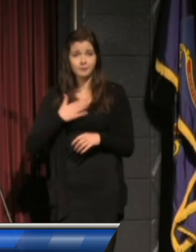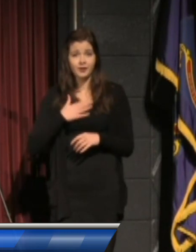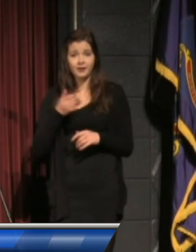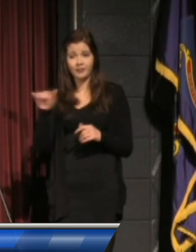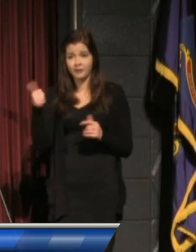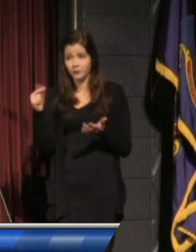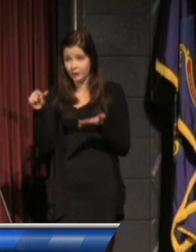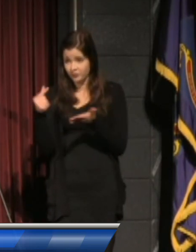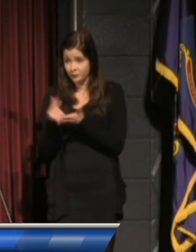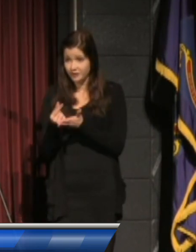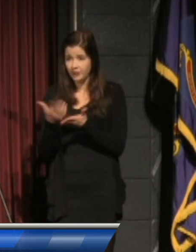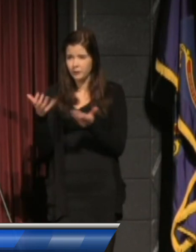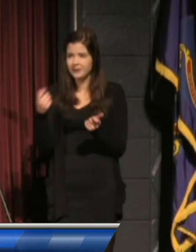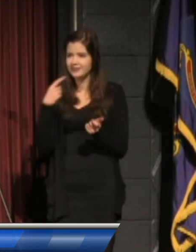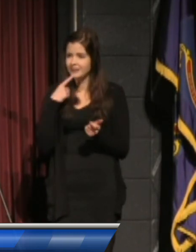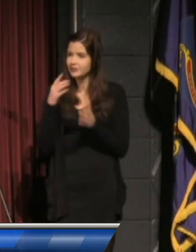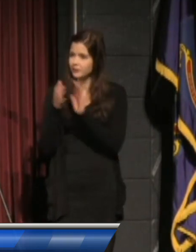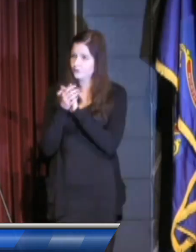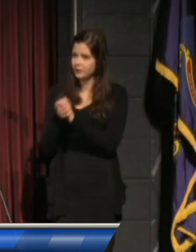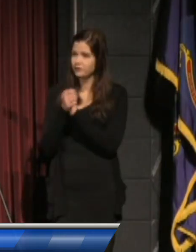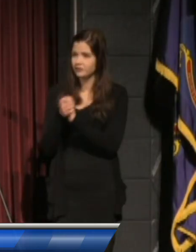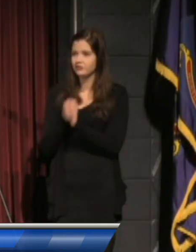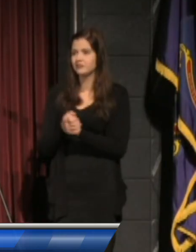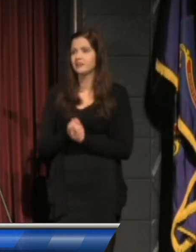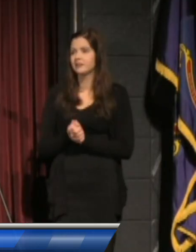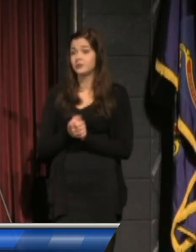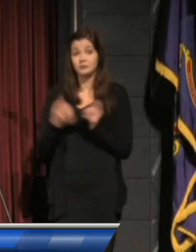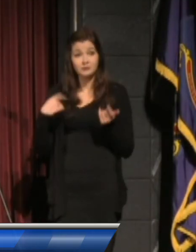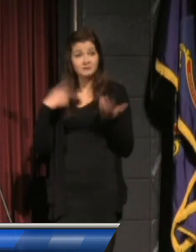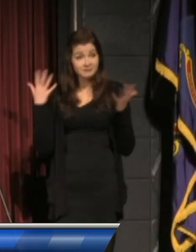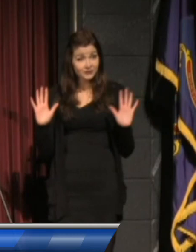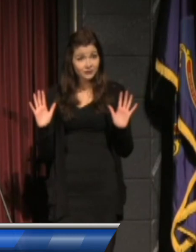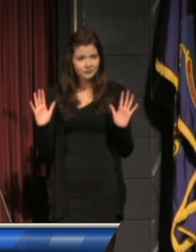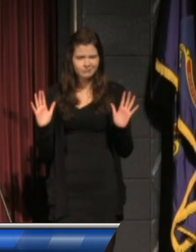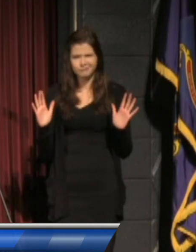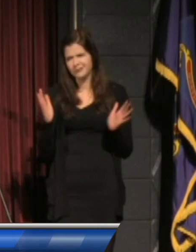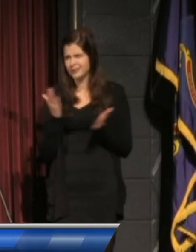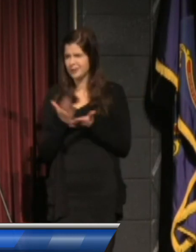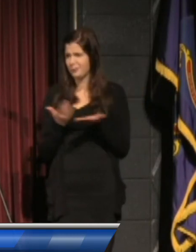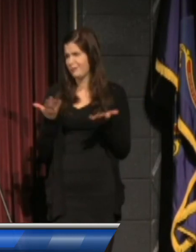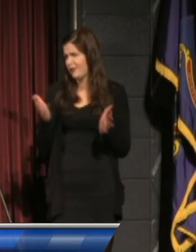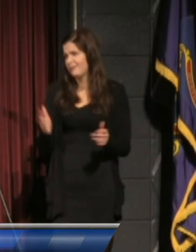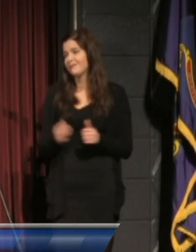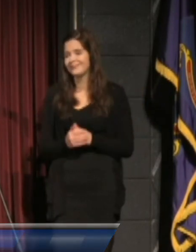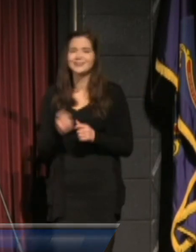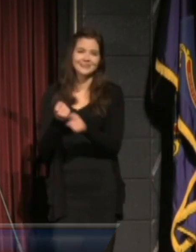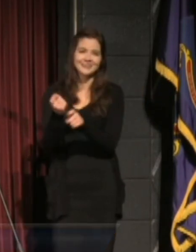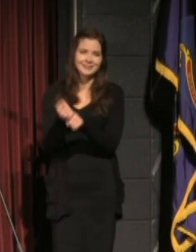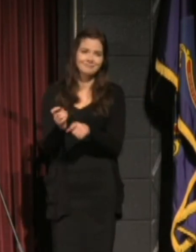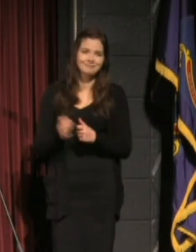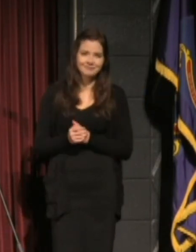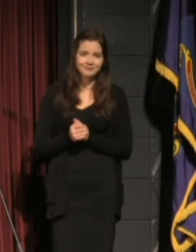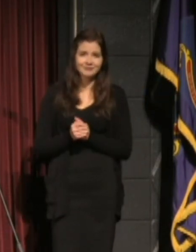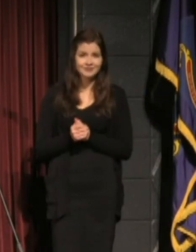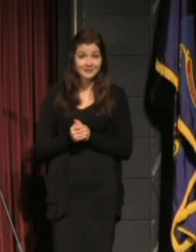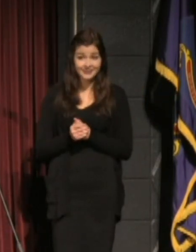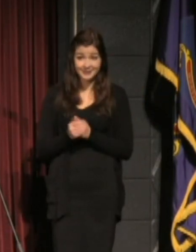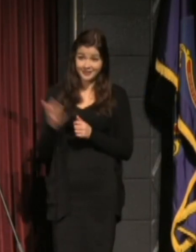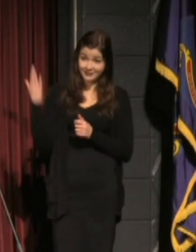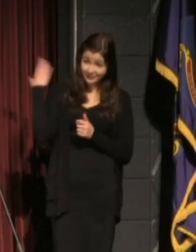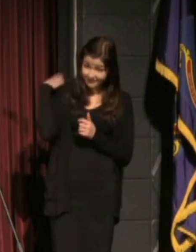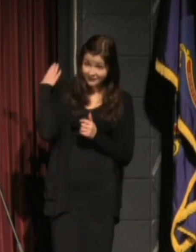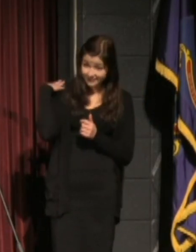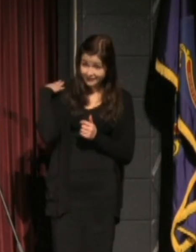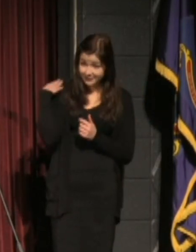graduates, I just want to say congratulations. We did it, somehow. Just kidding. Give yourself a pat on the